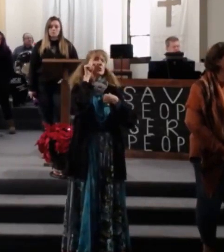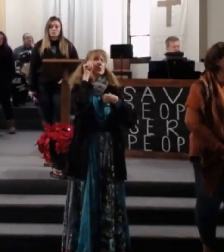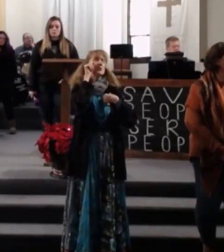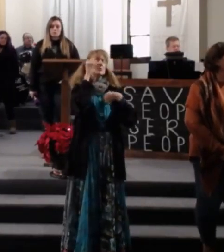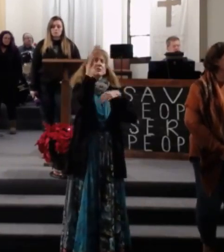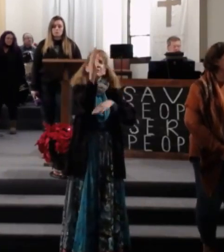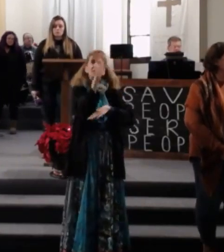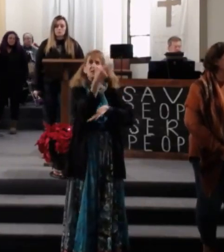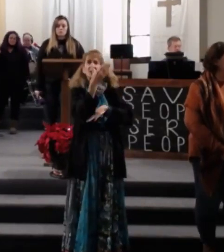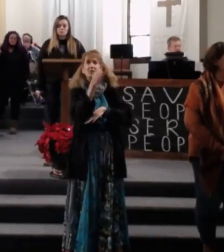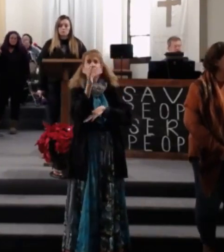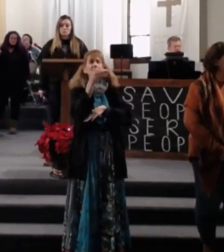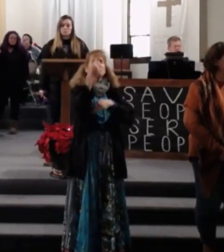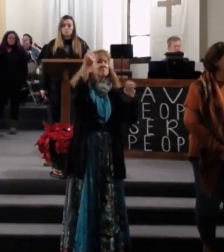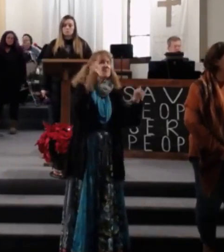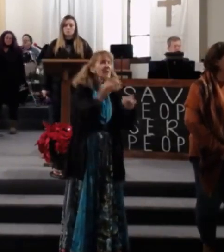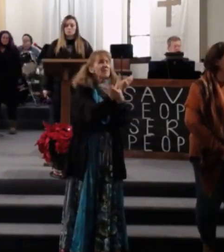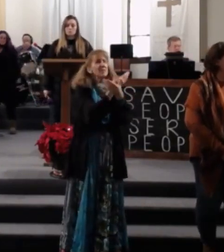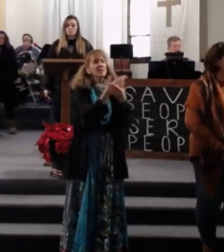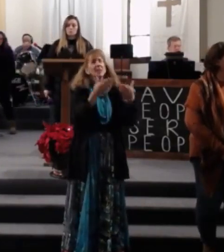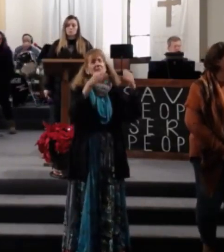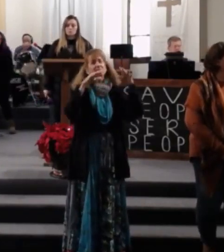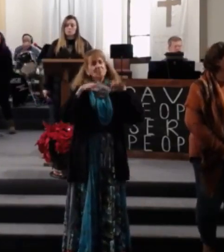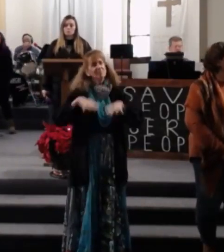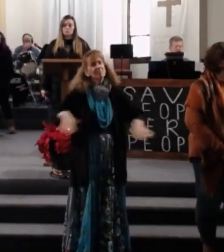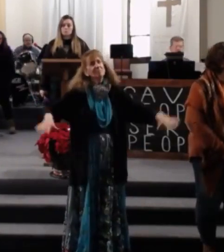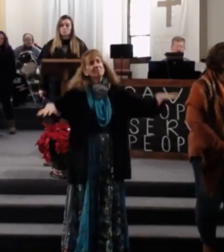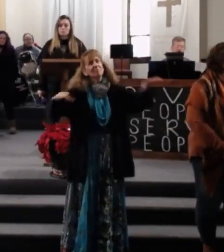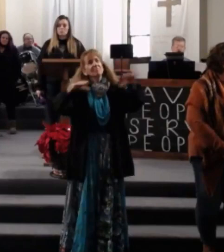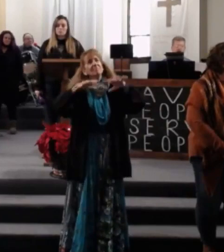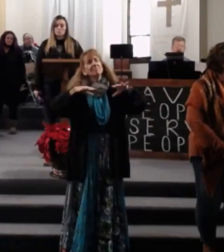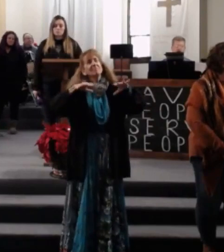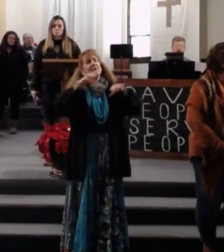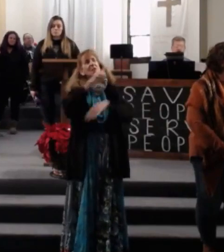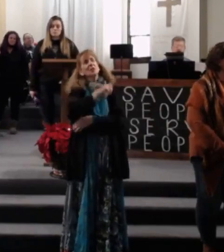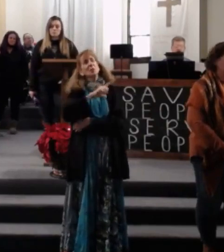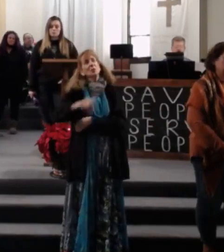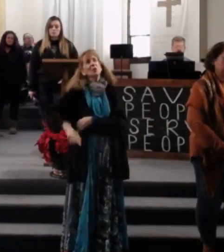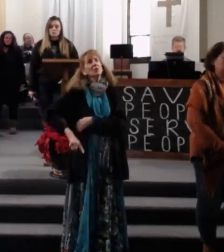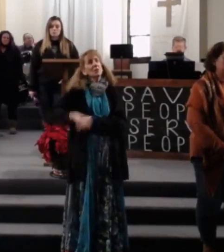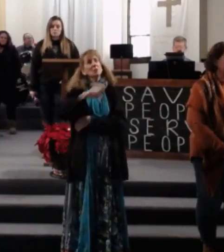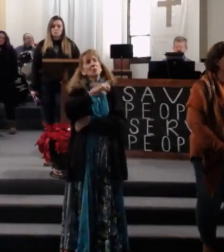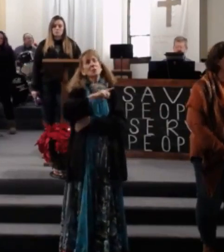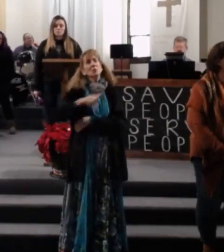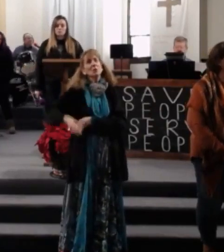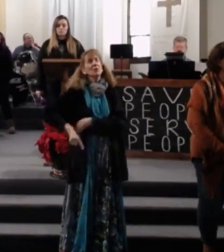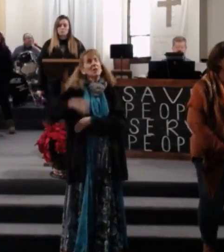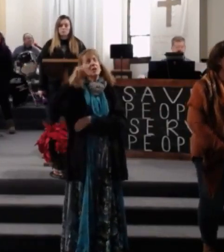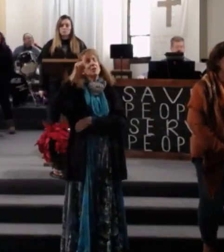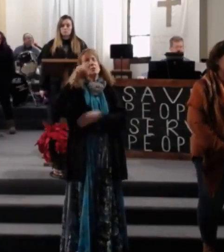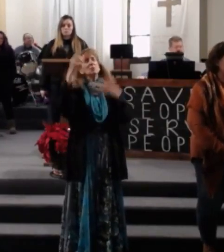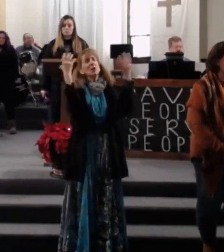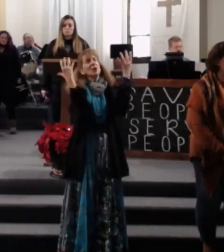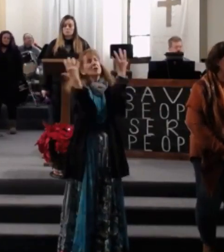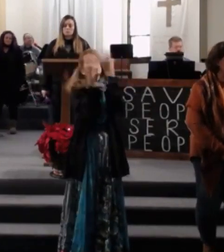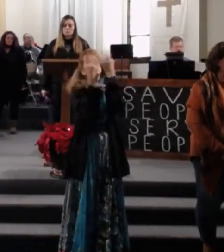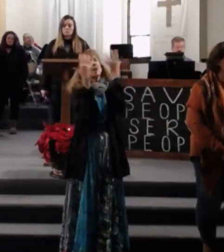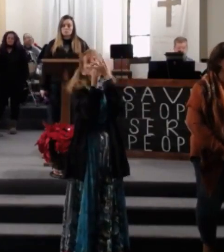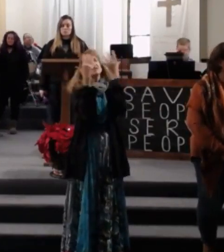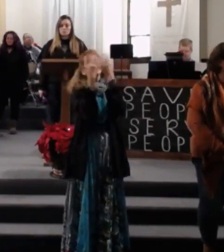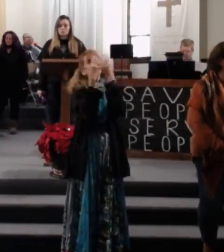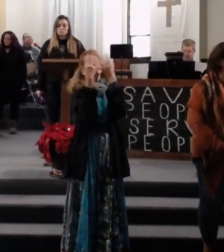fish in the sea, and everything that swims the ocean currents. O Lord, our Lord, your majestic name fills the